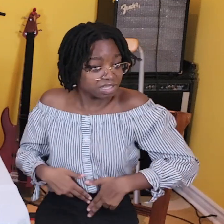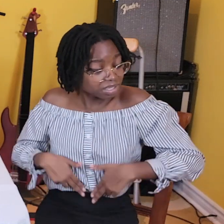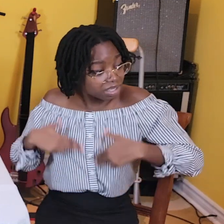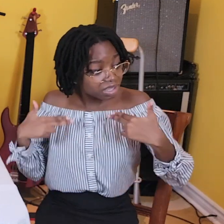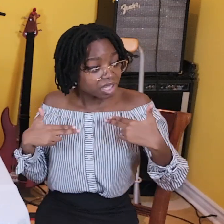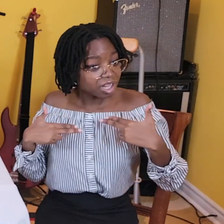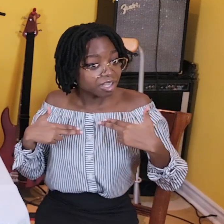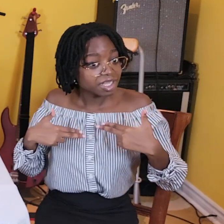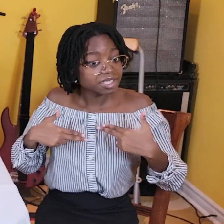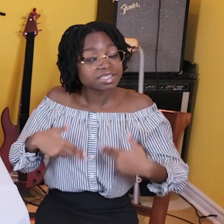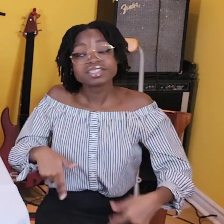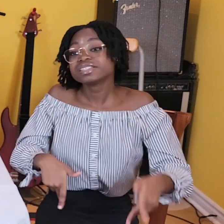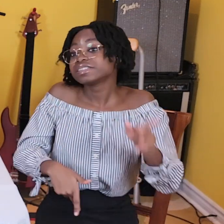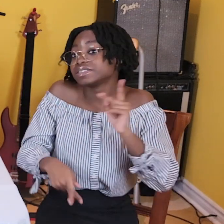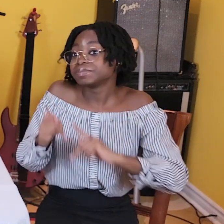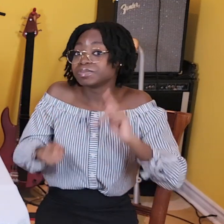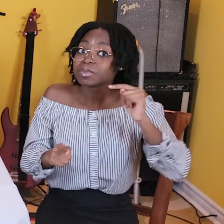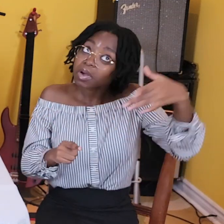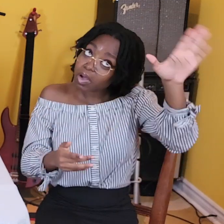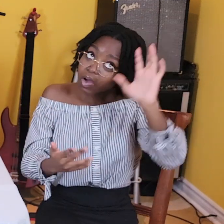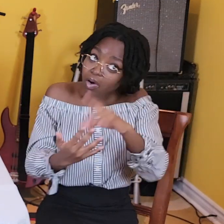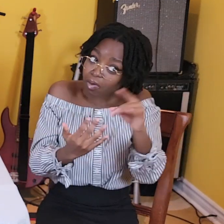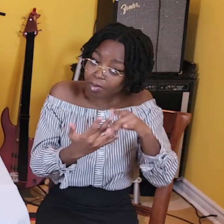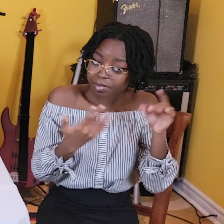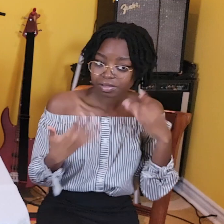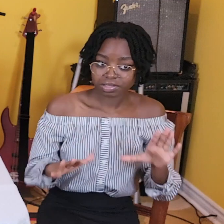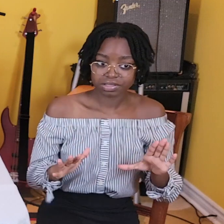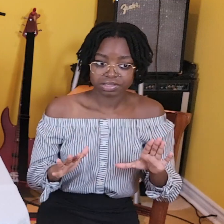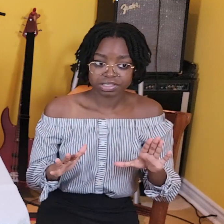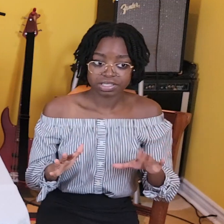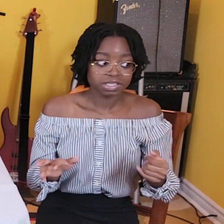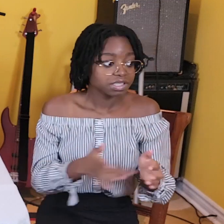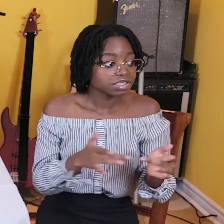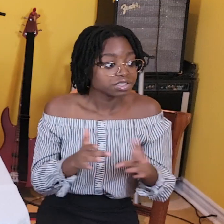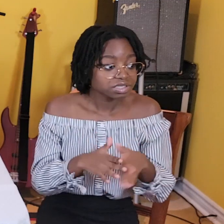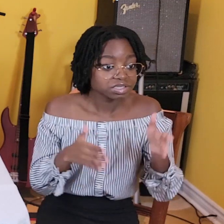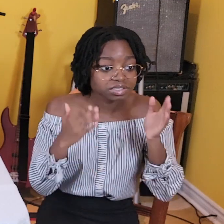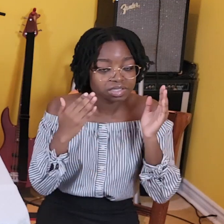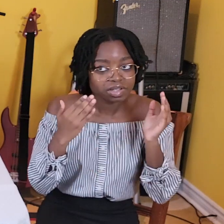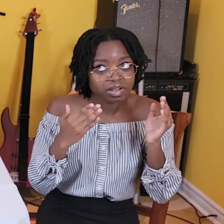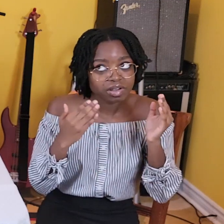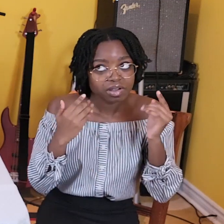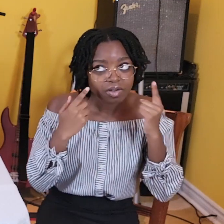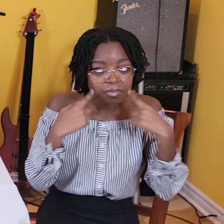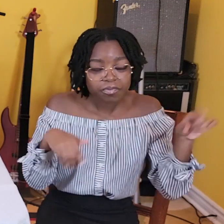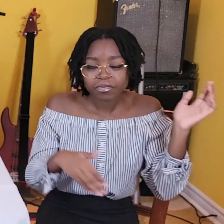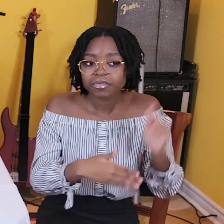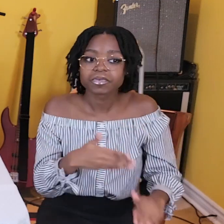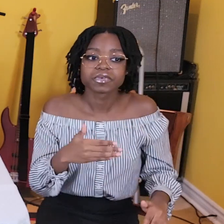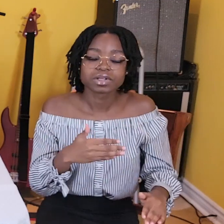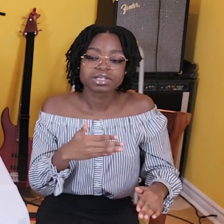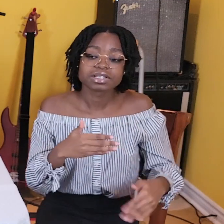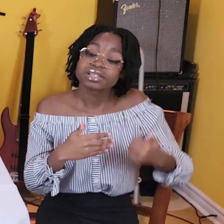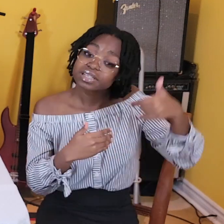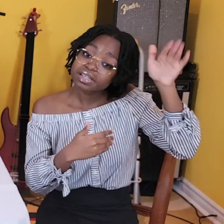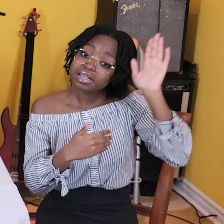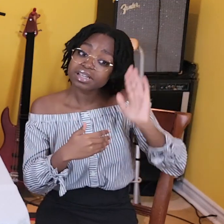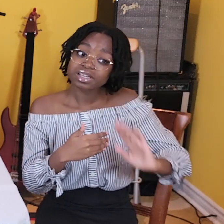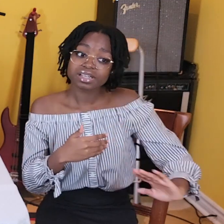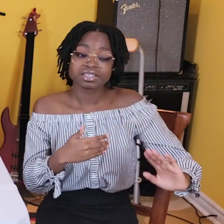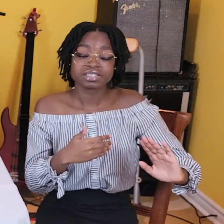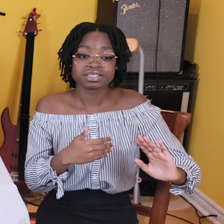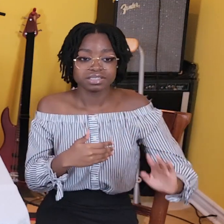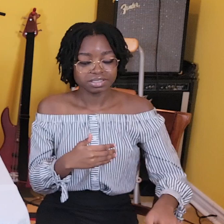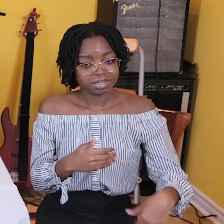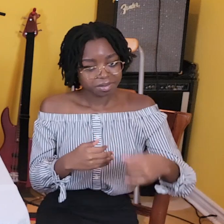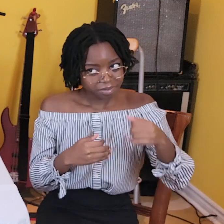God's eternal plan. You have the opportunity today to be a part of that plan. If you are not